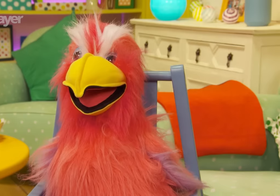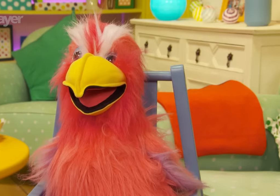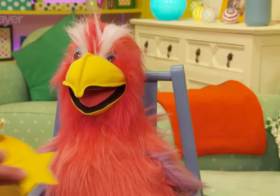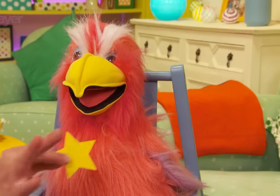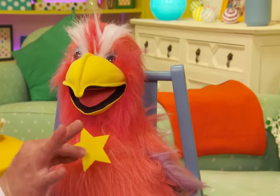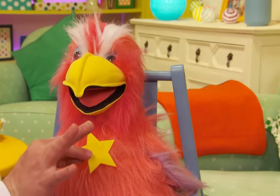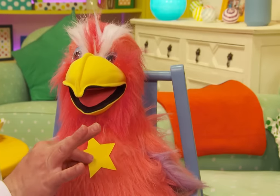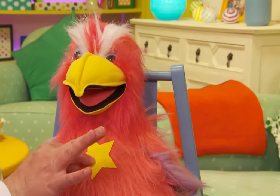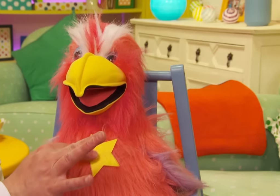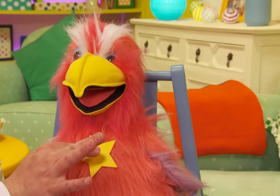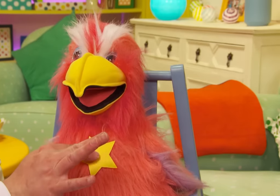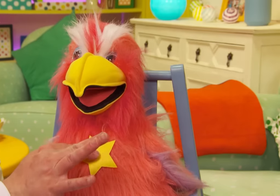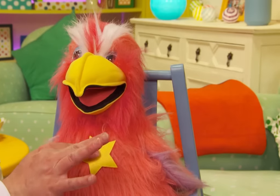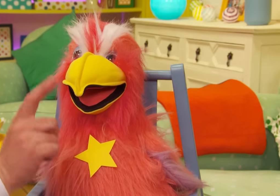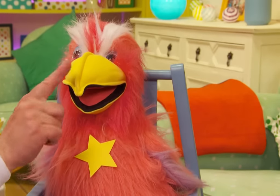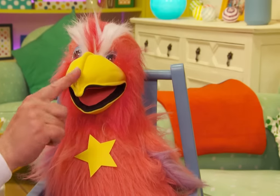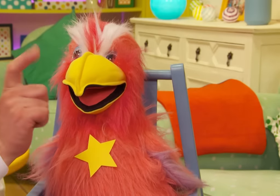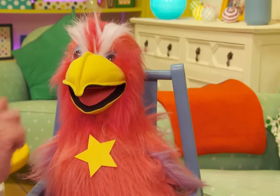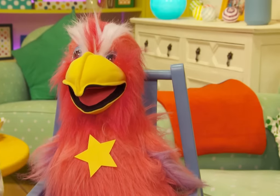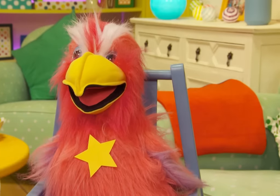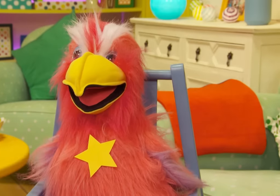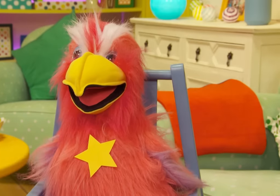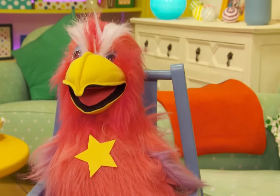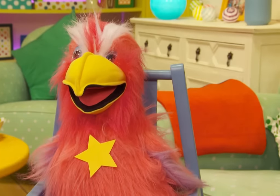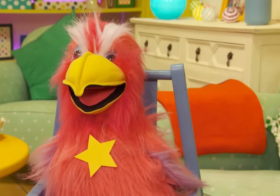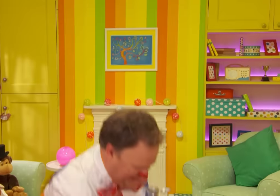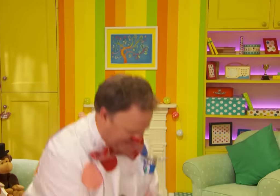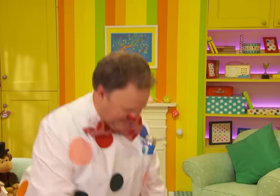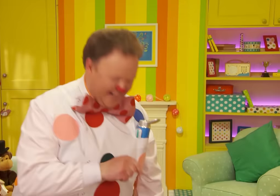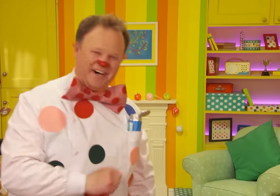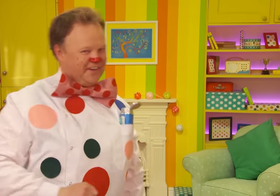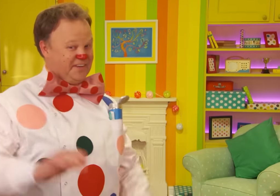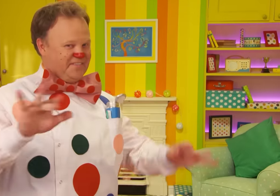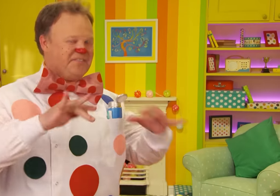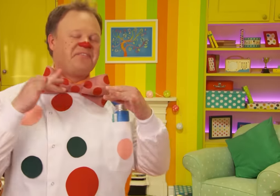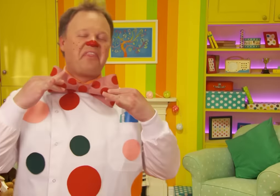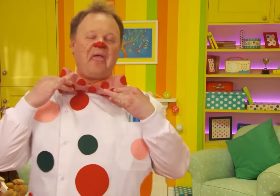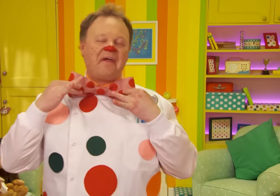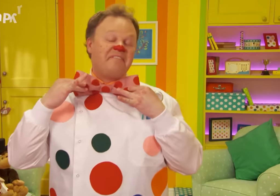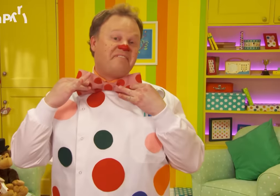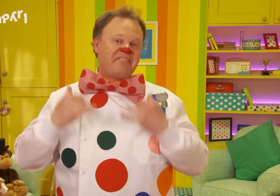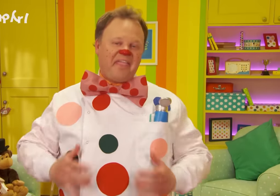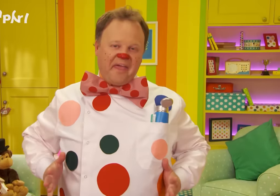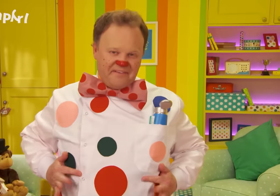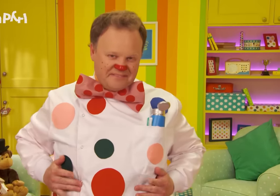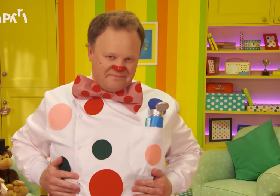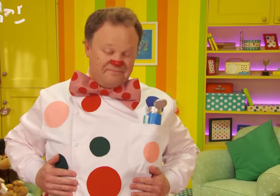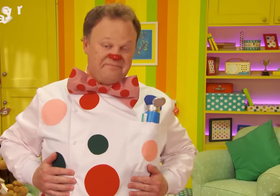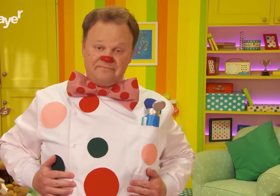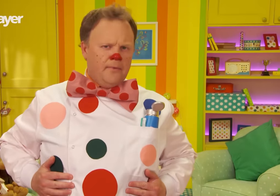a sticker! Well done, Mrs. Squawk. Well done to you, Dentist Tumble. Look,